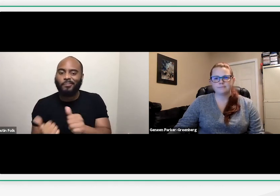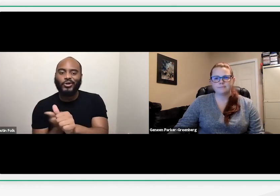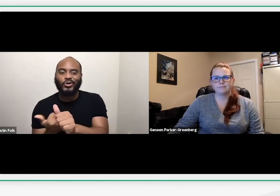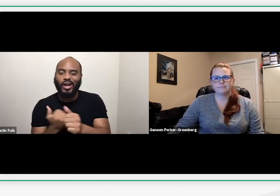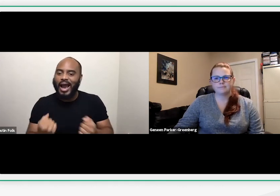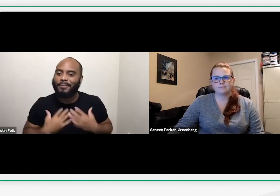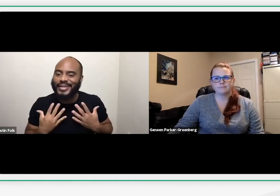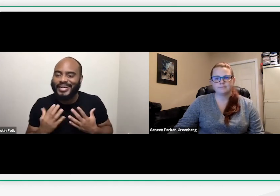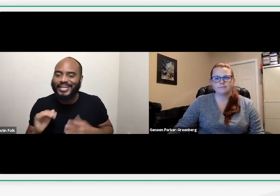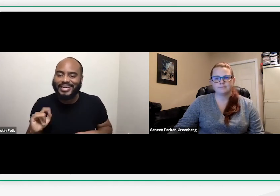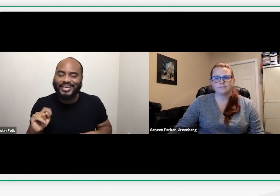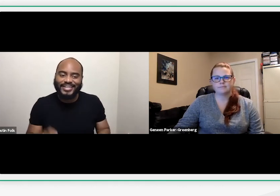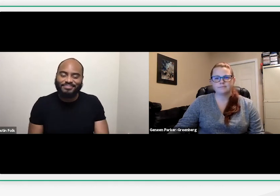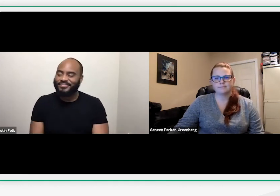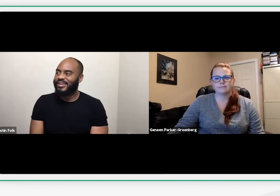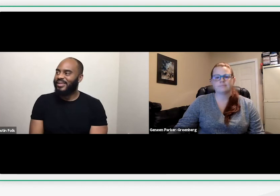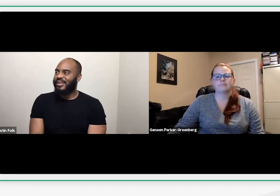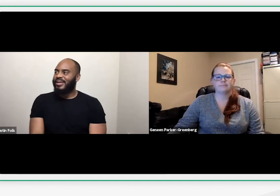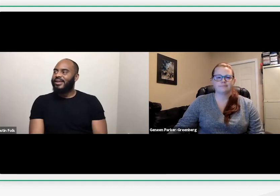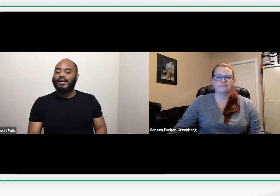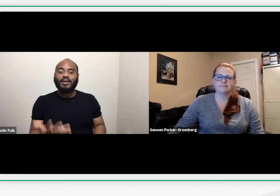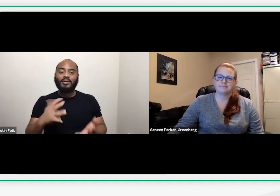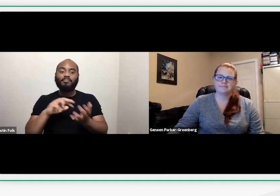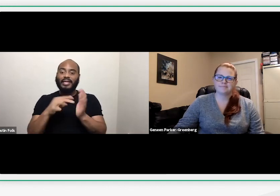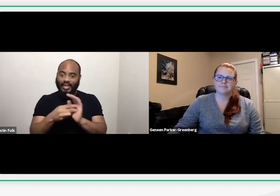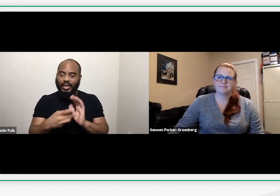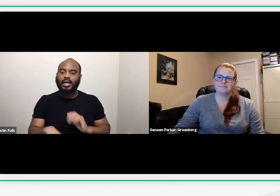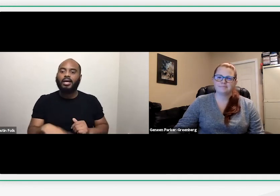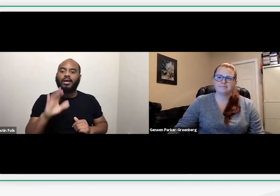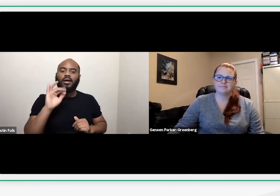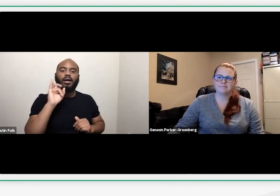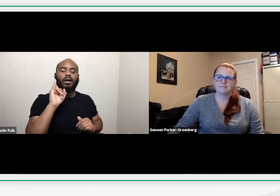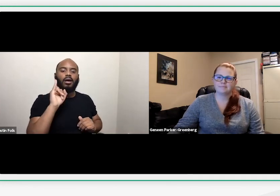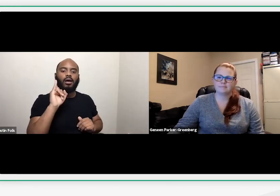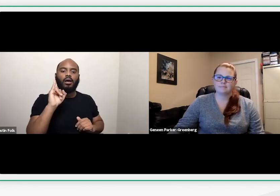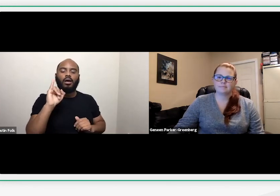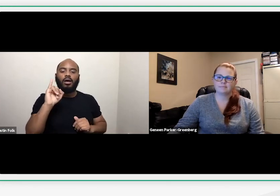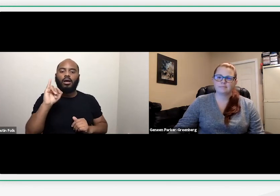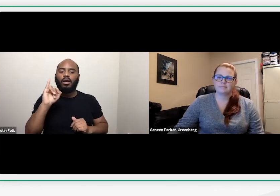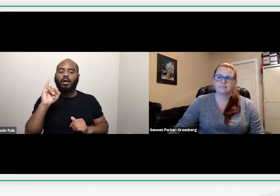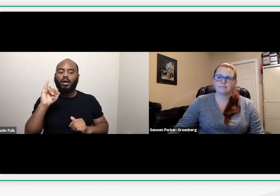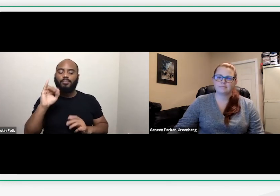reality. And if you are willing to pursue it and embrace it,